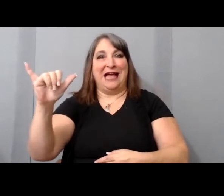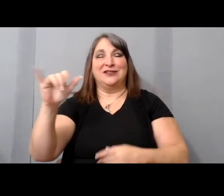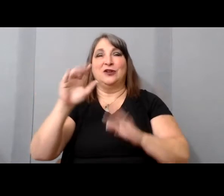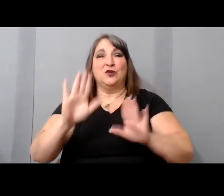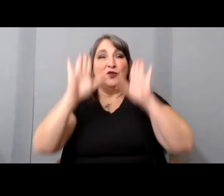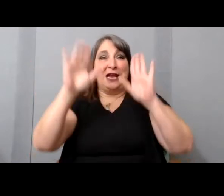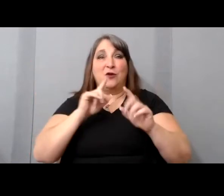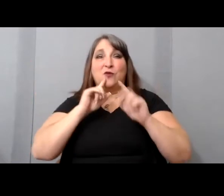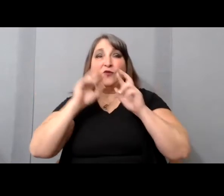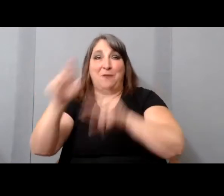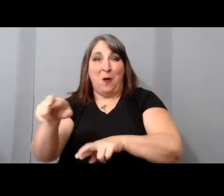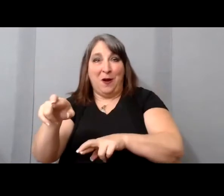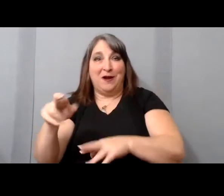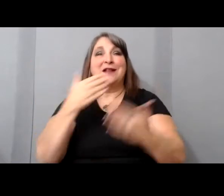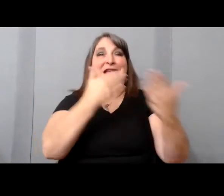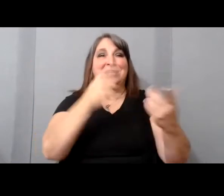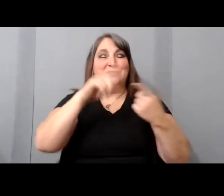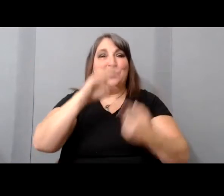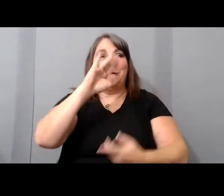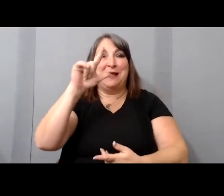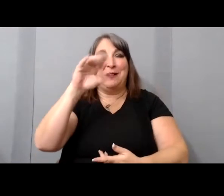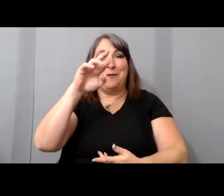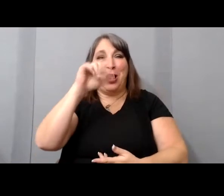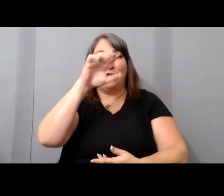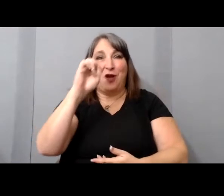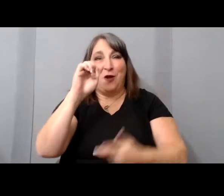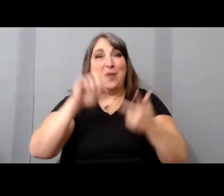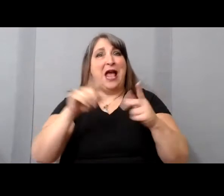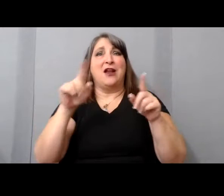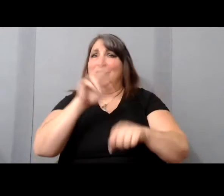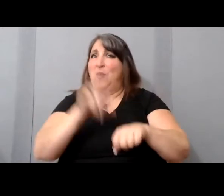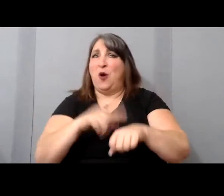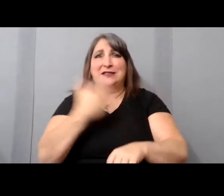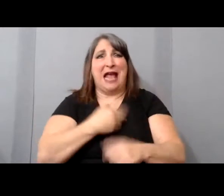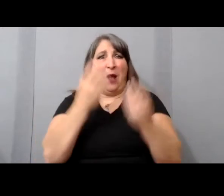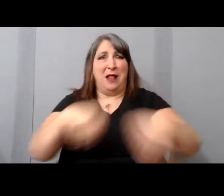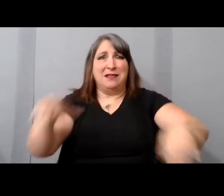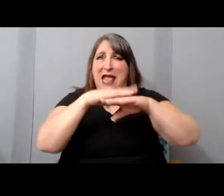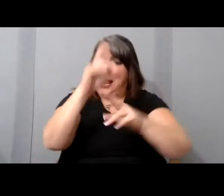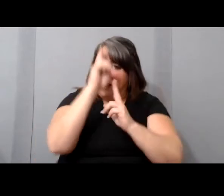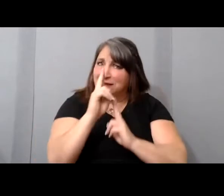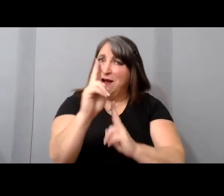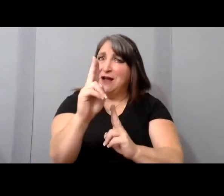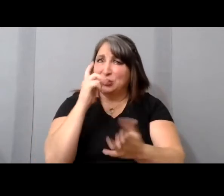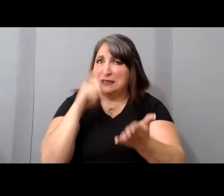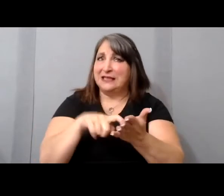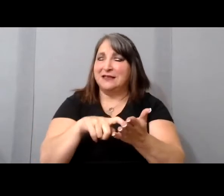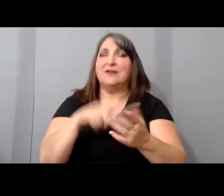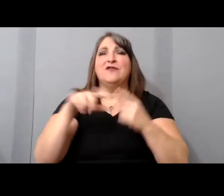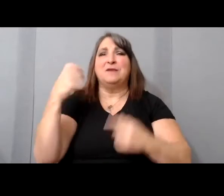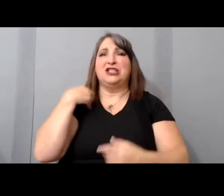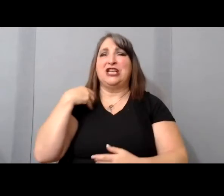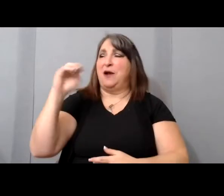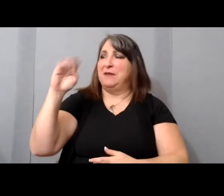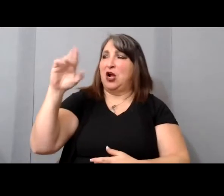allegiance from our regional director, Bill Monroe, and of course, our land acknowledgement from Chairman McCarl. There is